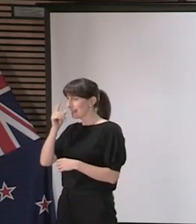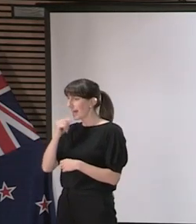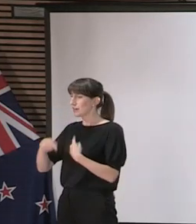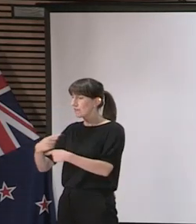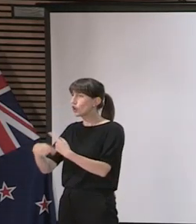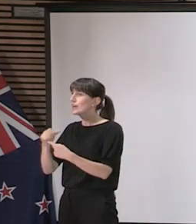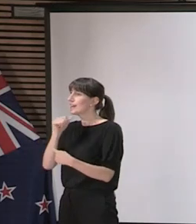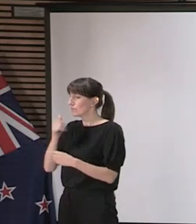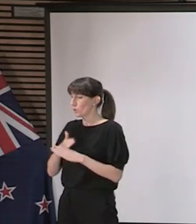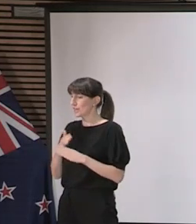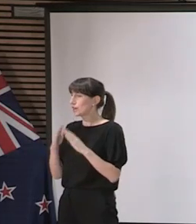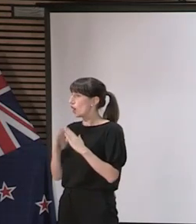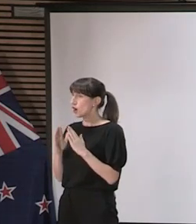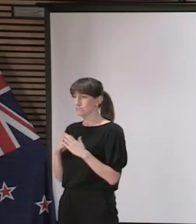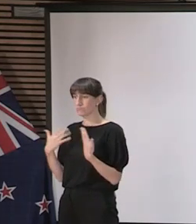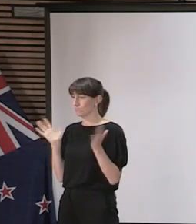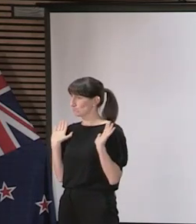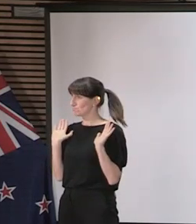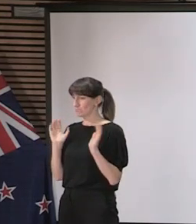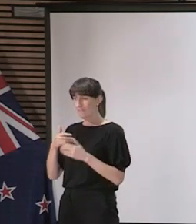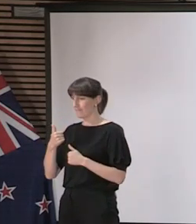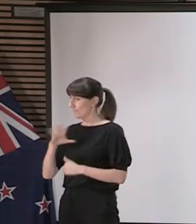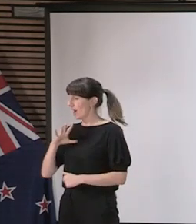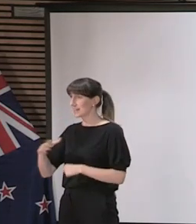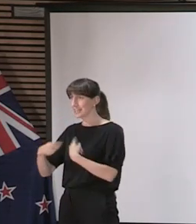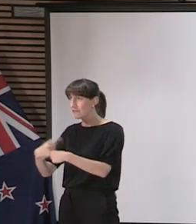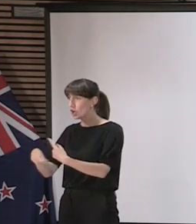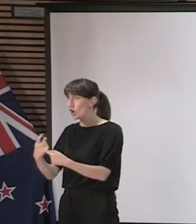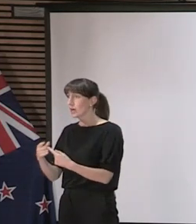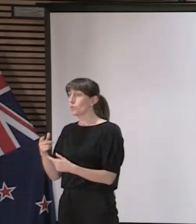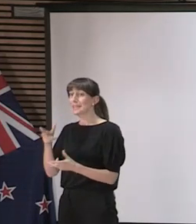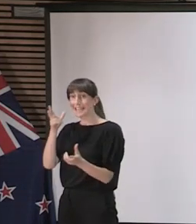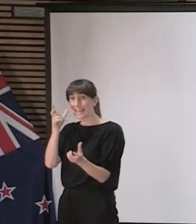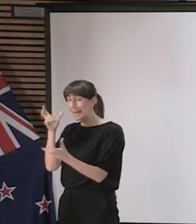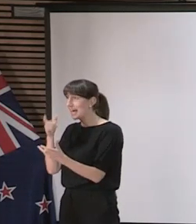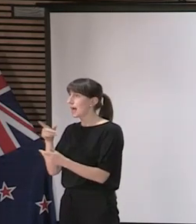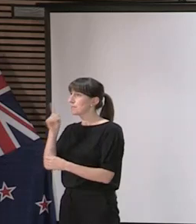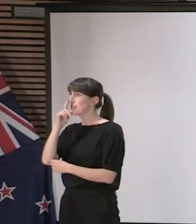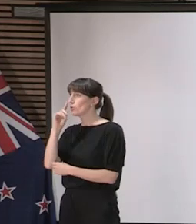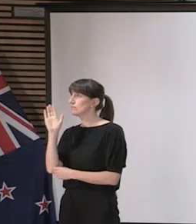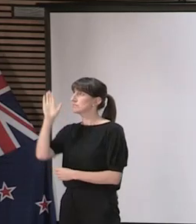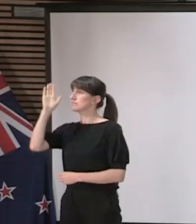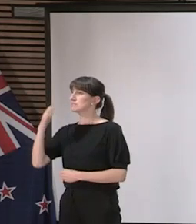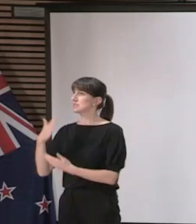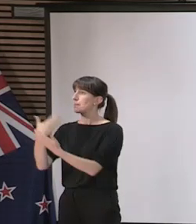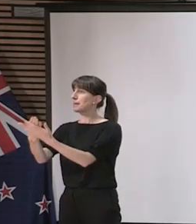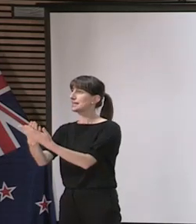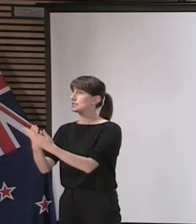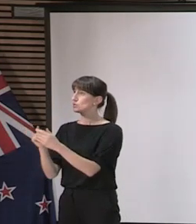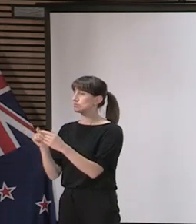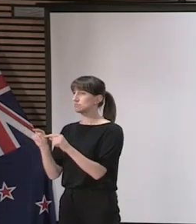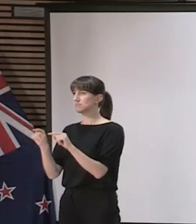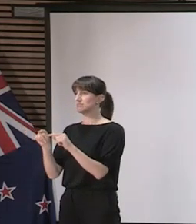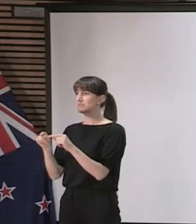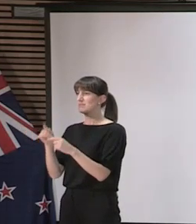continue to work from home, they can hear submissions from home, there is actually no harm in doing that. And so it's perfectly acceptable for them to do that. But